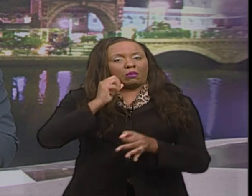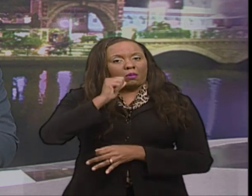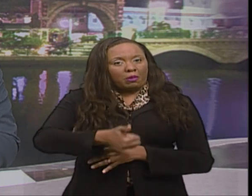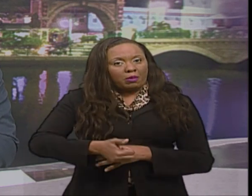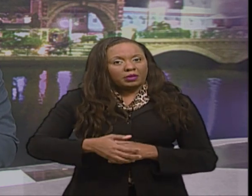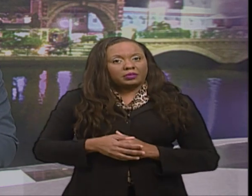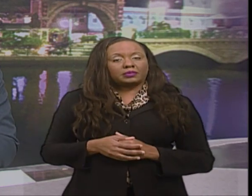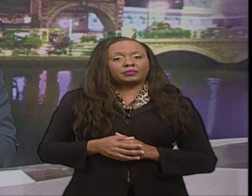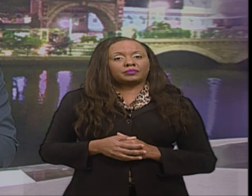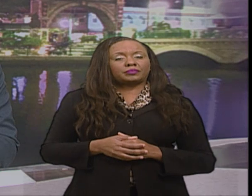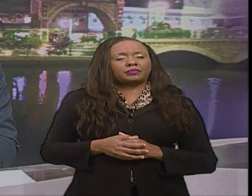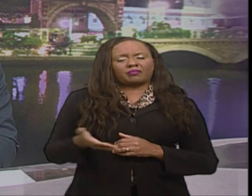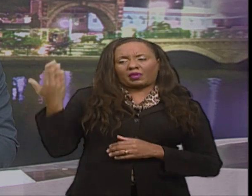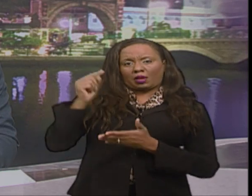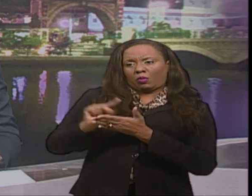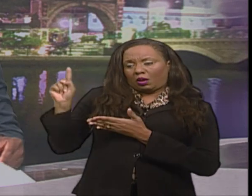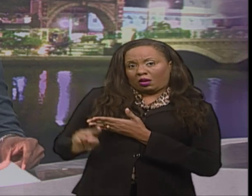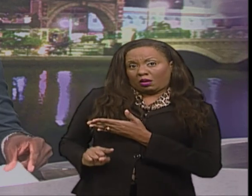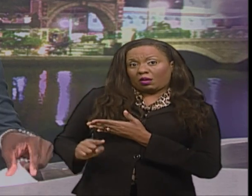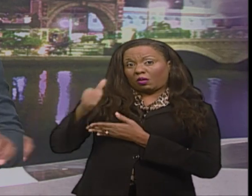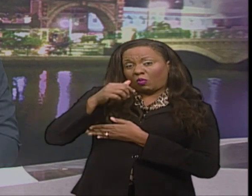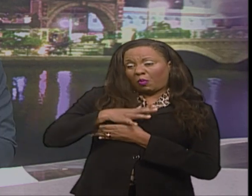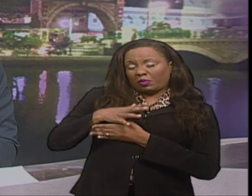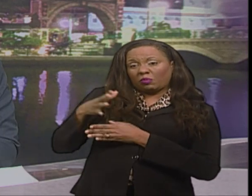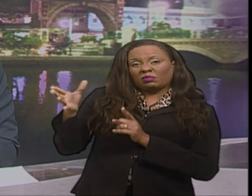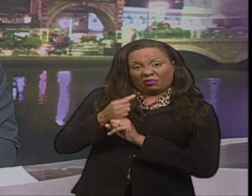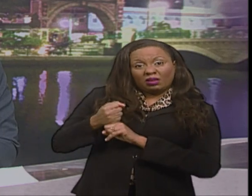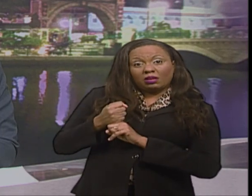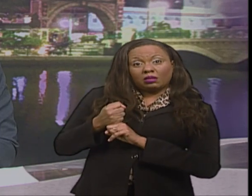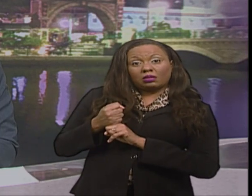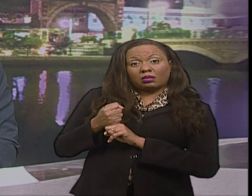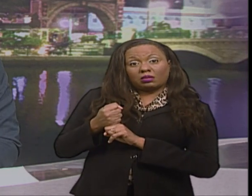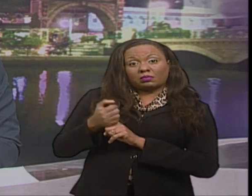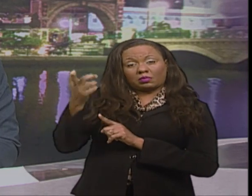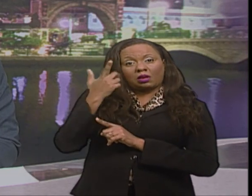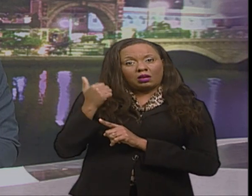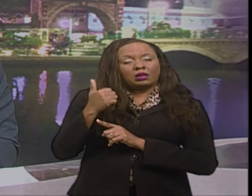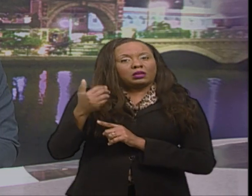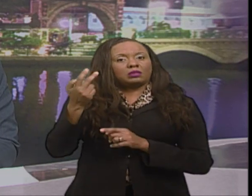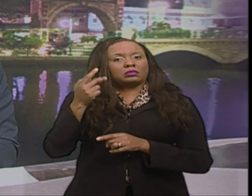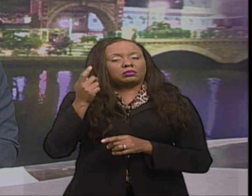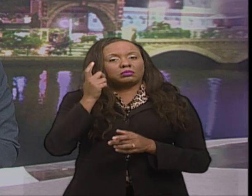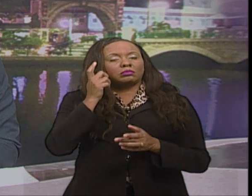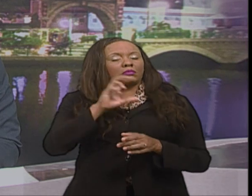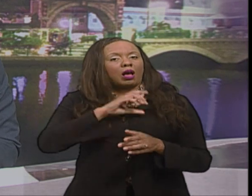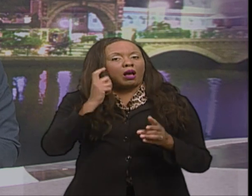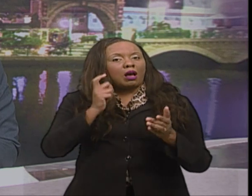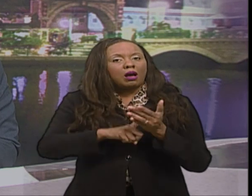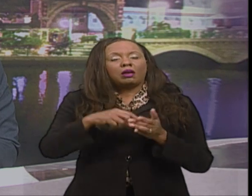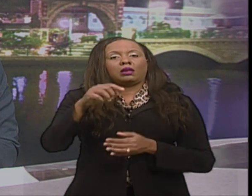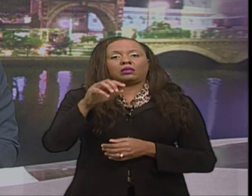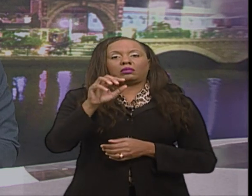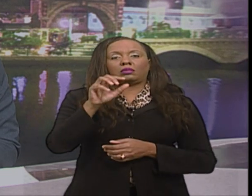The woman held over the weekend after guns and ammunition were seized at a bar in the Pine, St. Michael, has been remanded to prison.